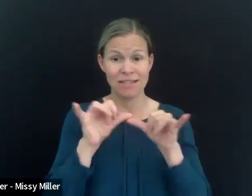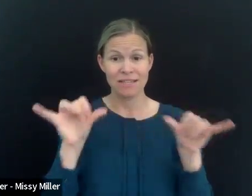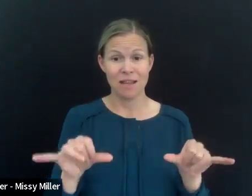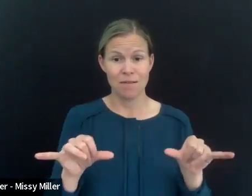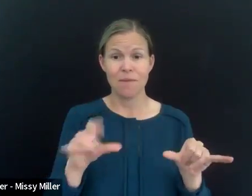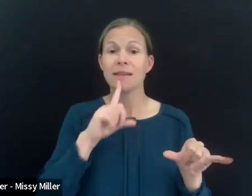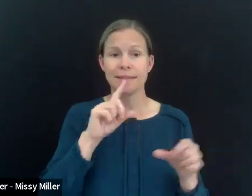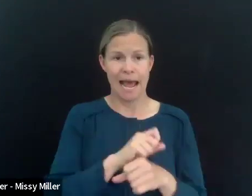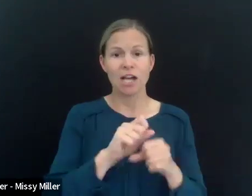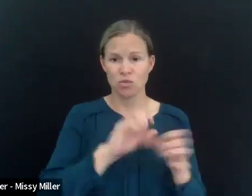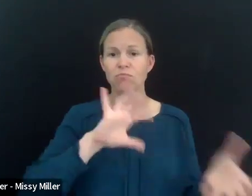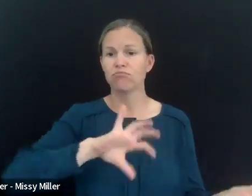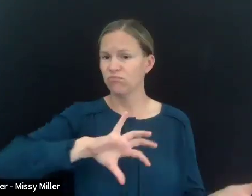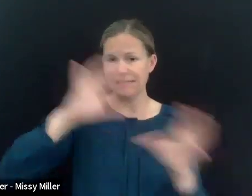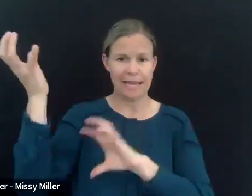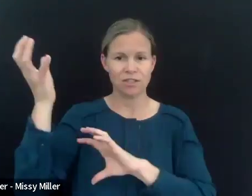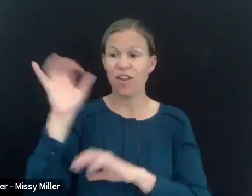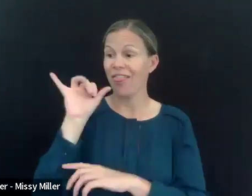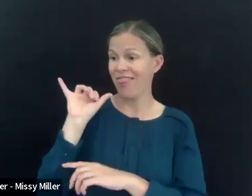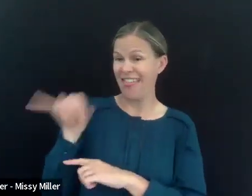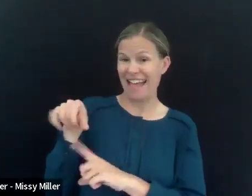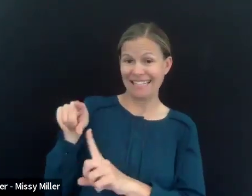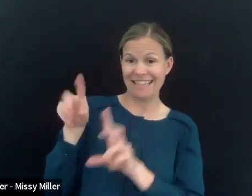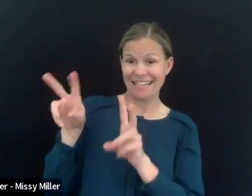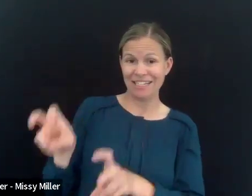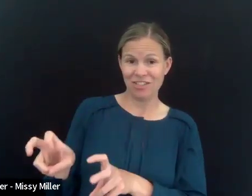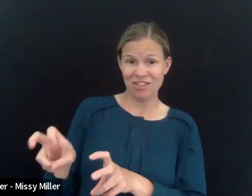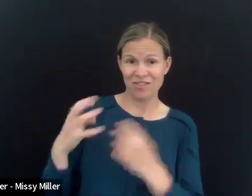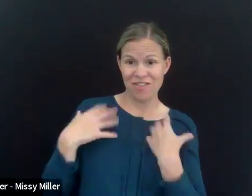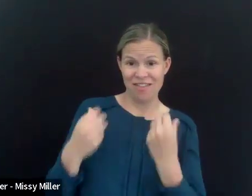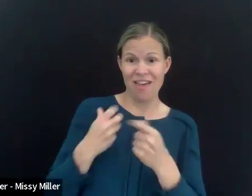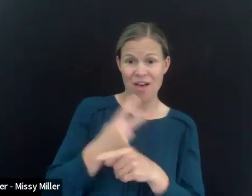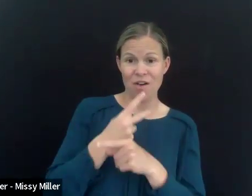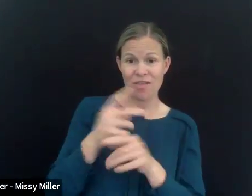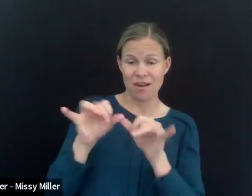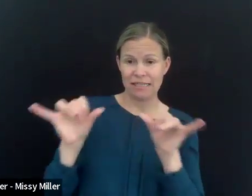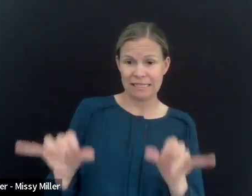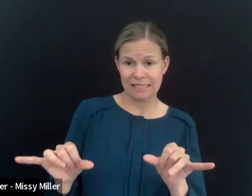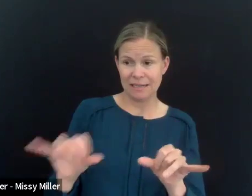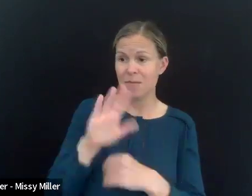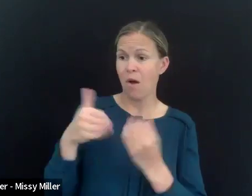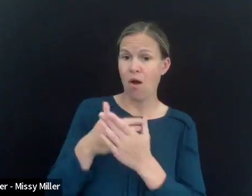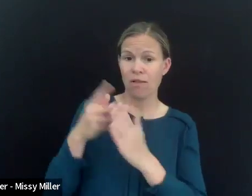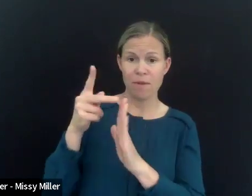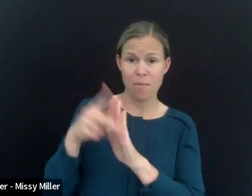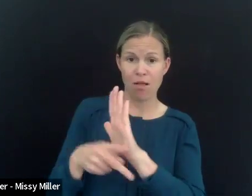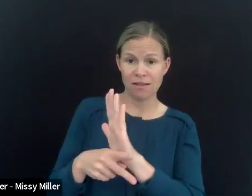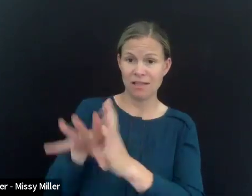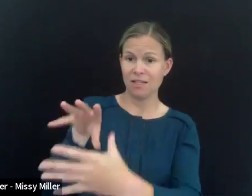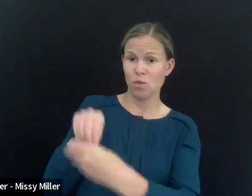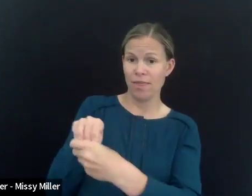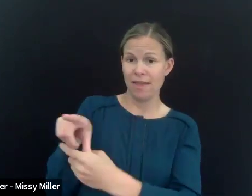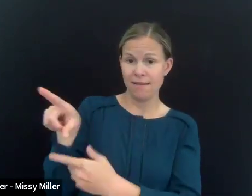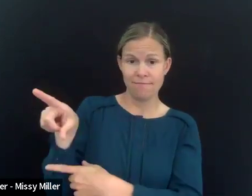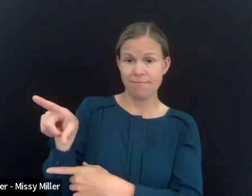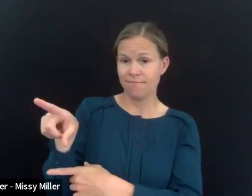disastrous. That's what's the crisis, is our healthcare system and the policies around the ways